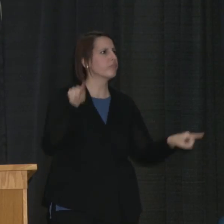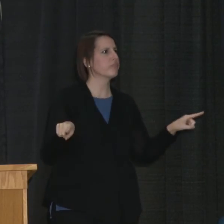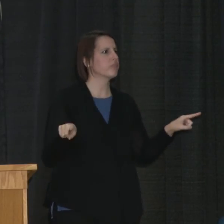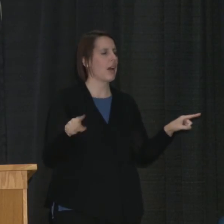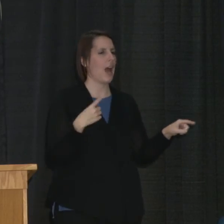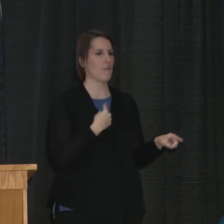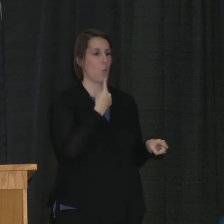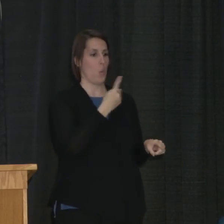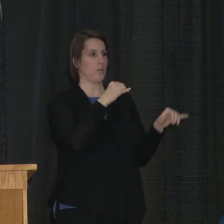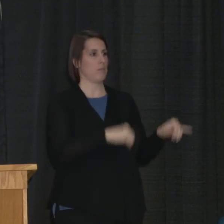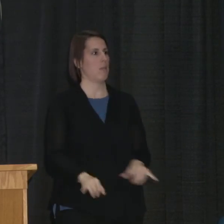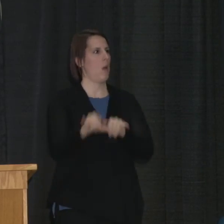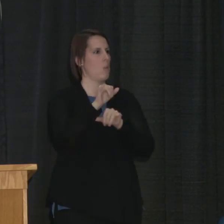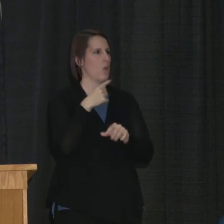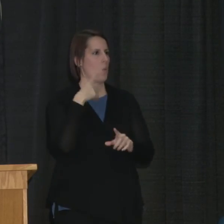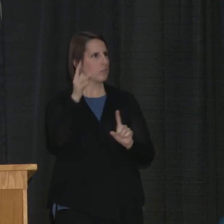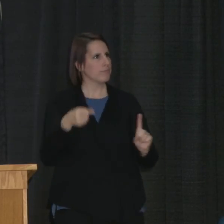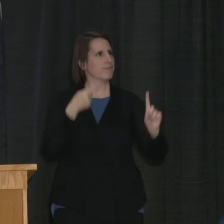our dreams.